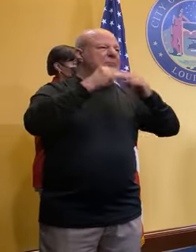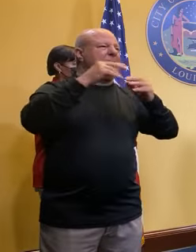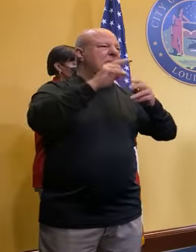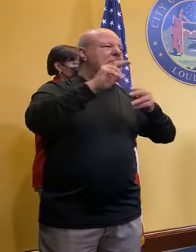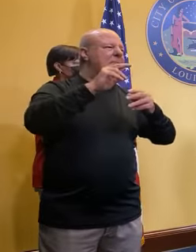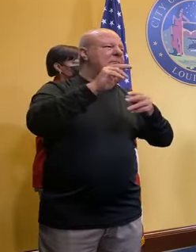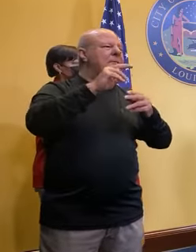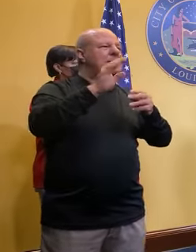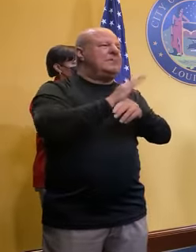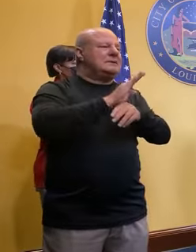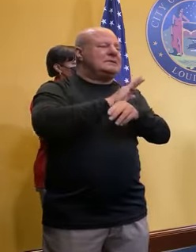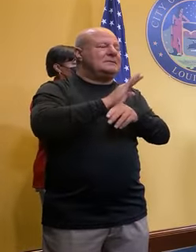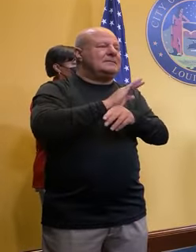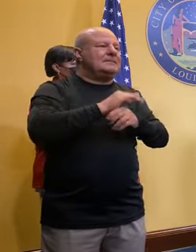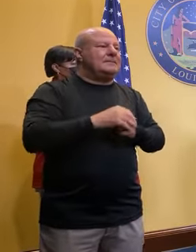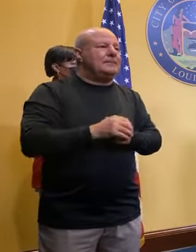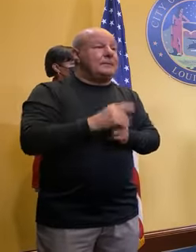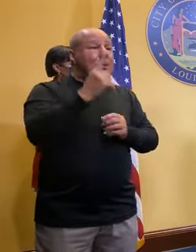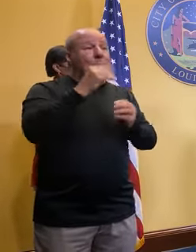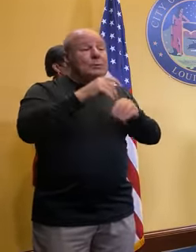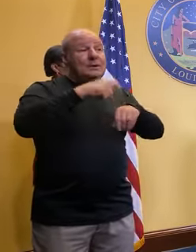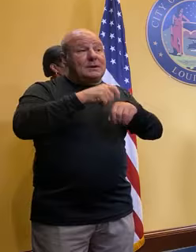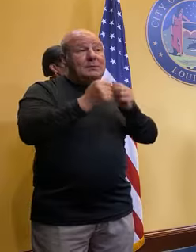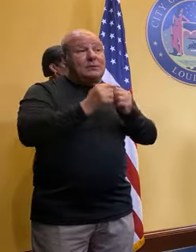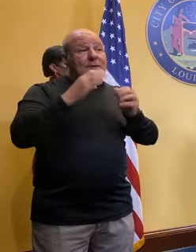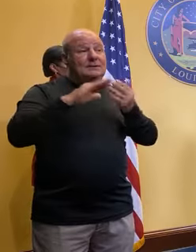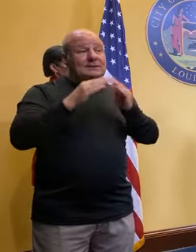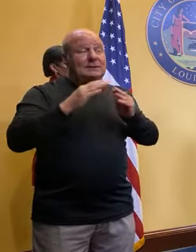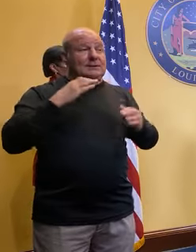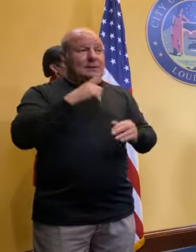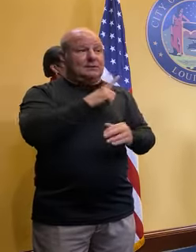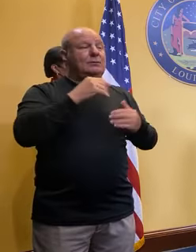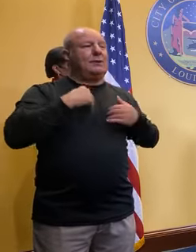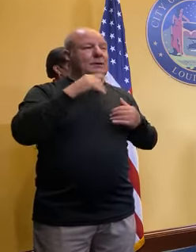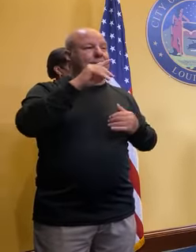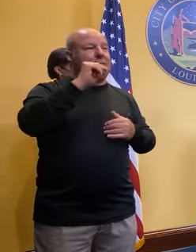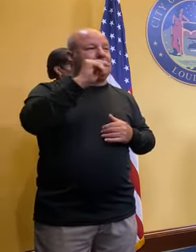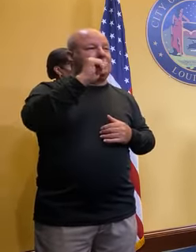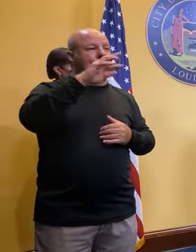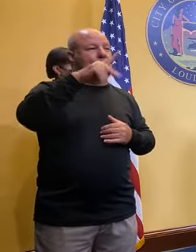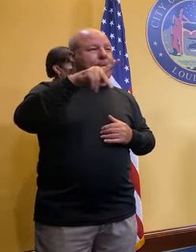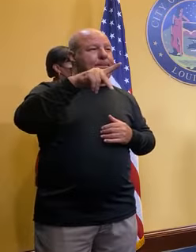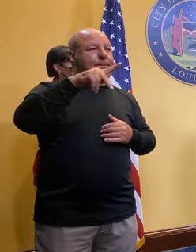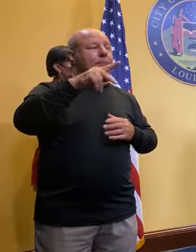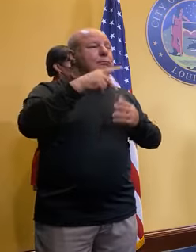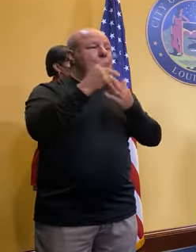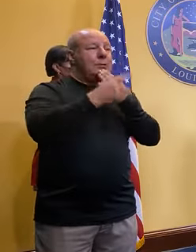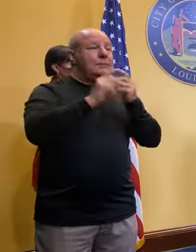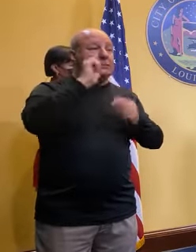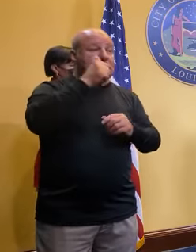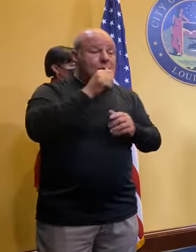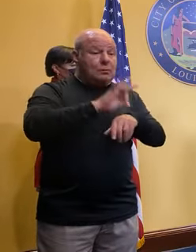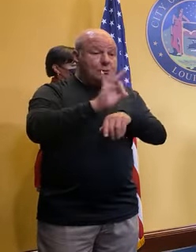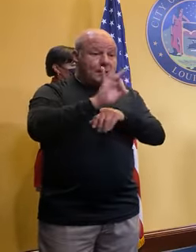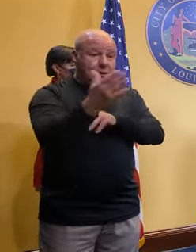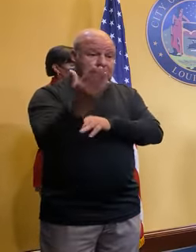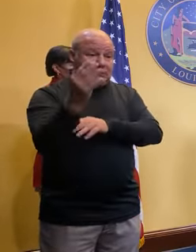one more time. In conjunction with the City Council, we do have a TARP program tomorrow from 9 to 12 as